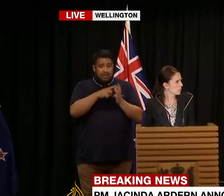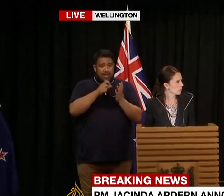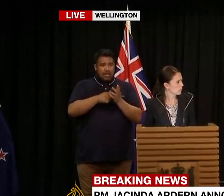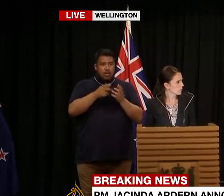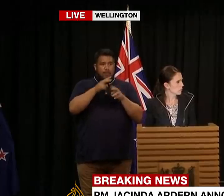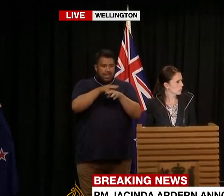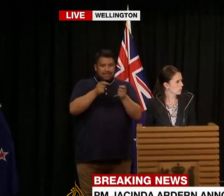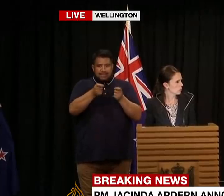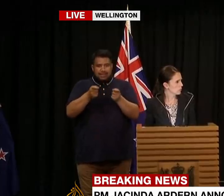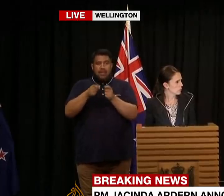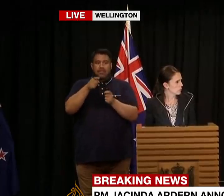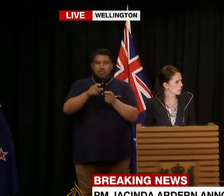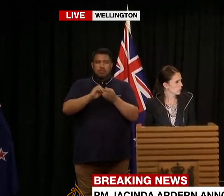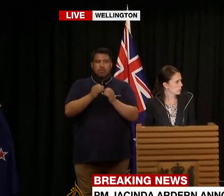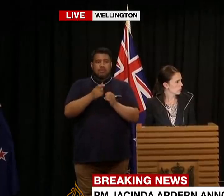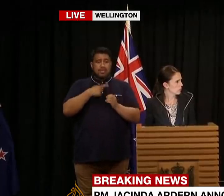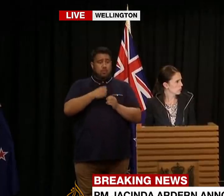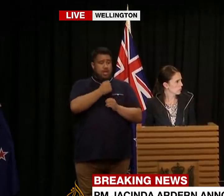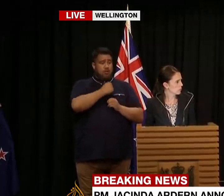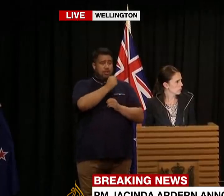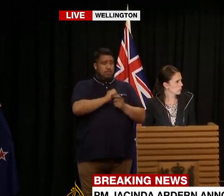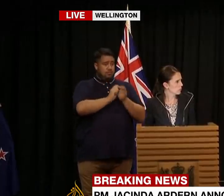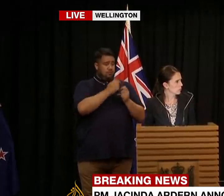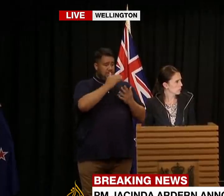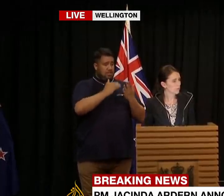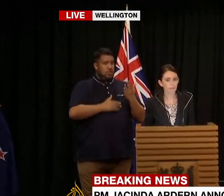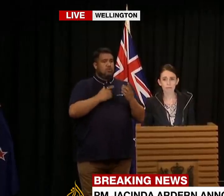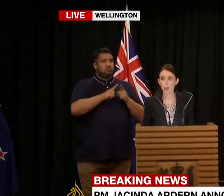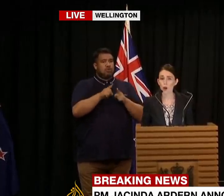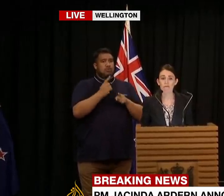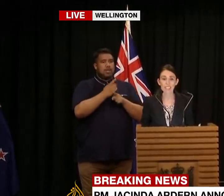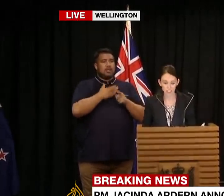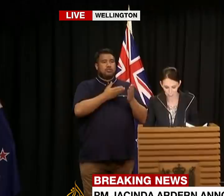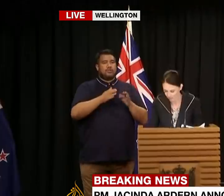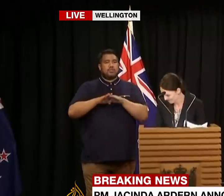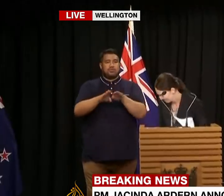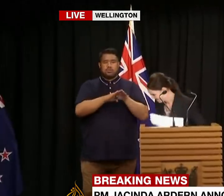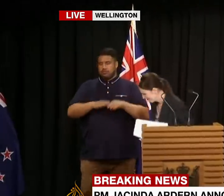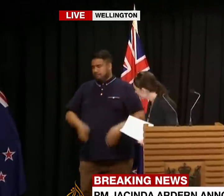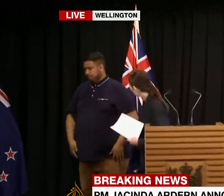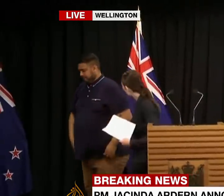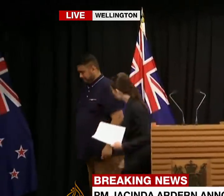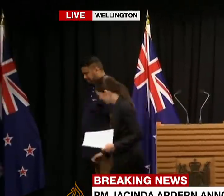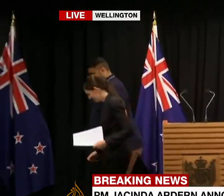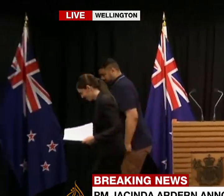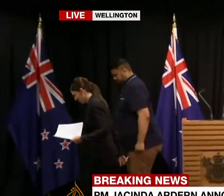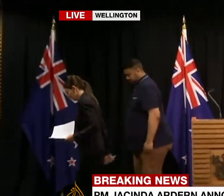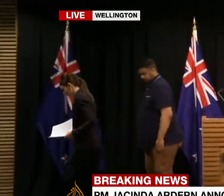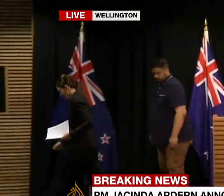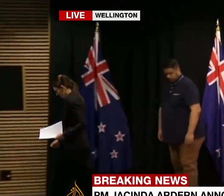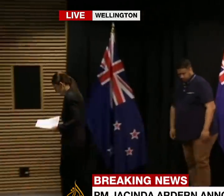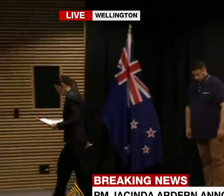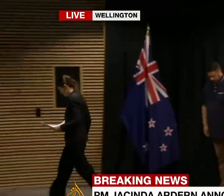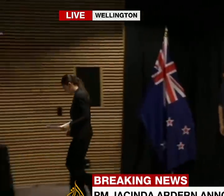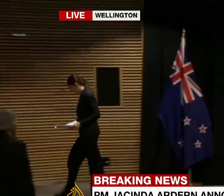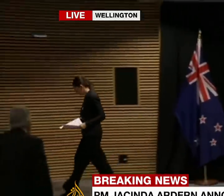of New Zealand's gun law. She said there were repeated attempts to reform New Zealand's gun laws, but all of those failed in the past. The big issue